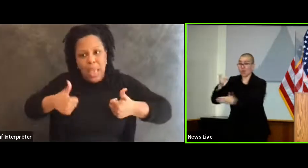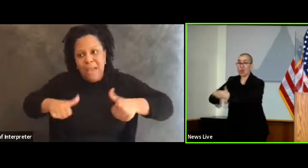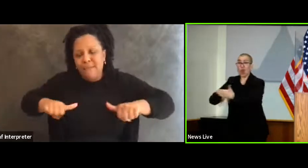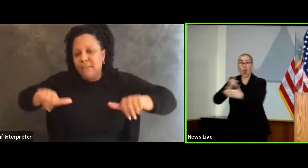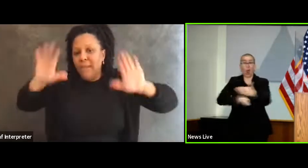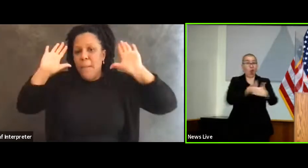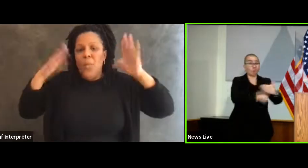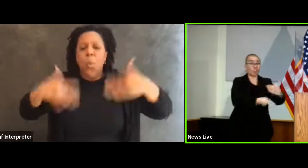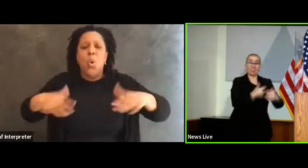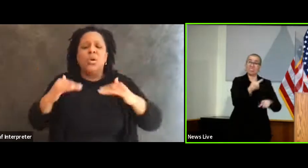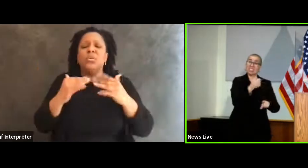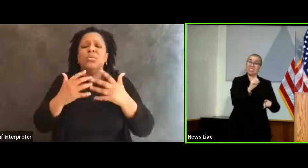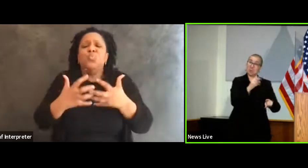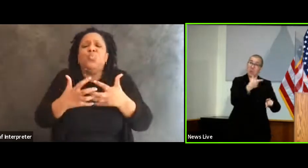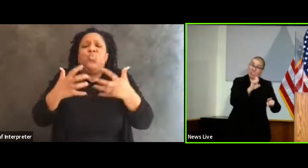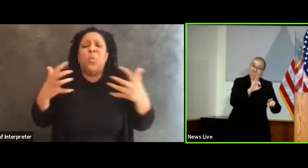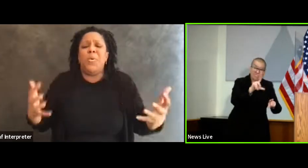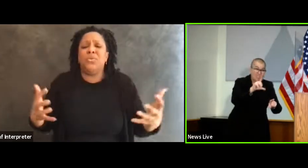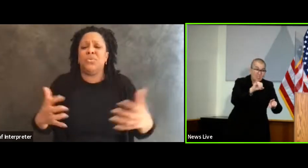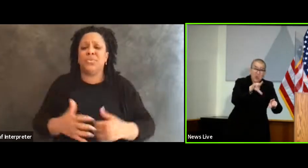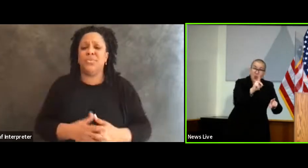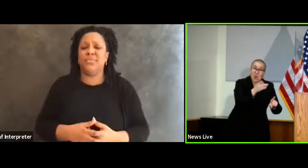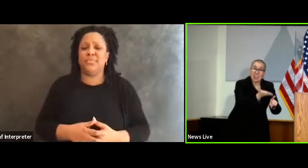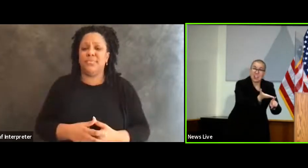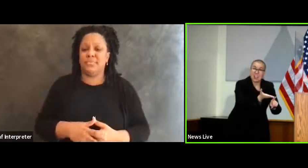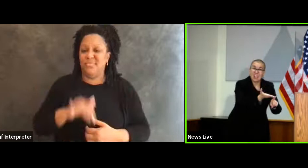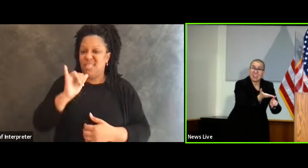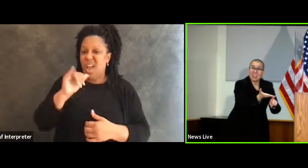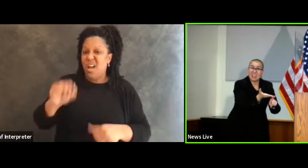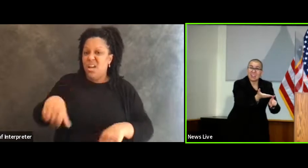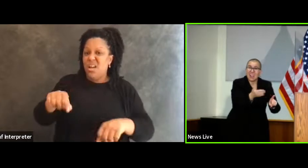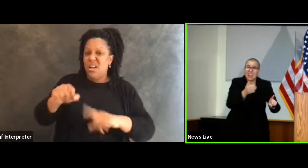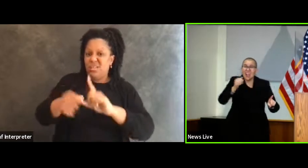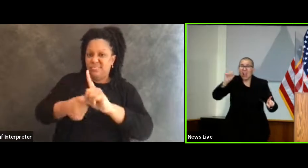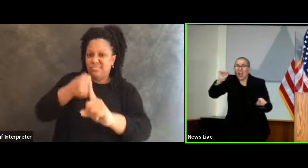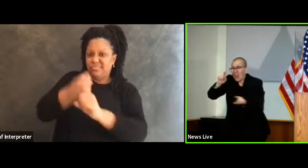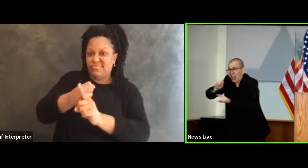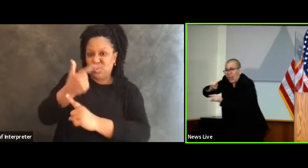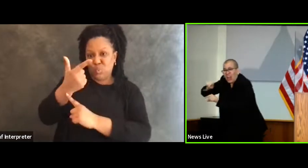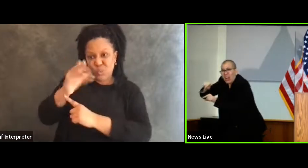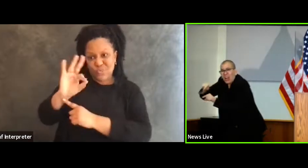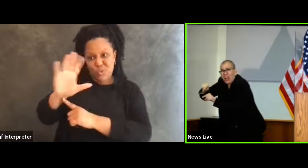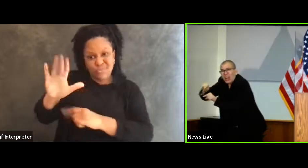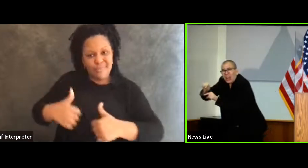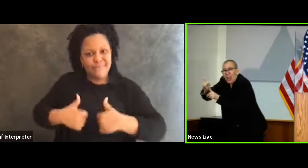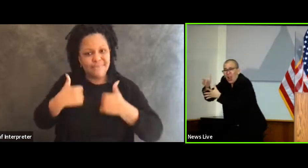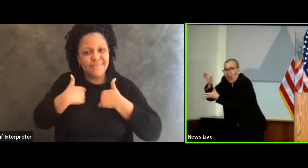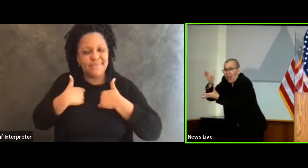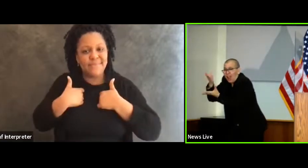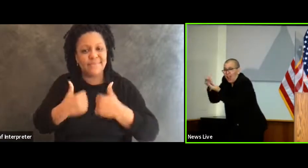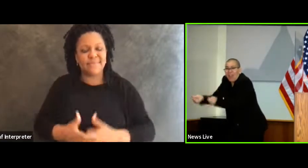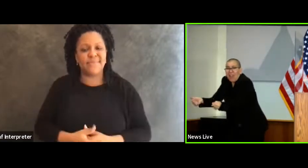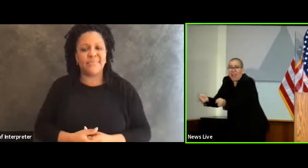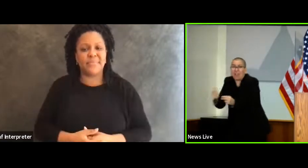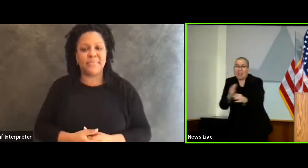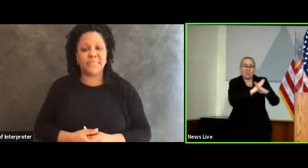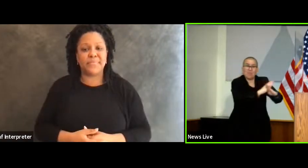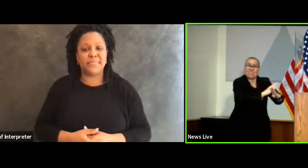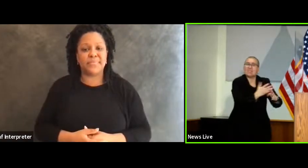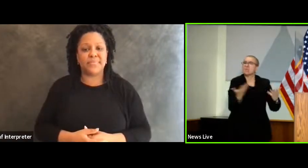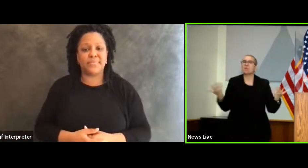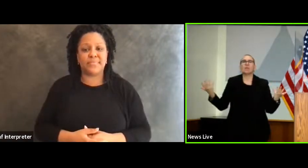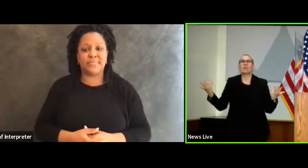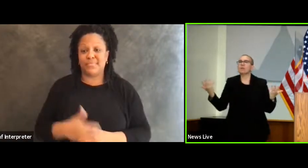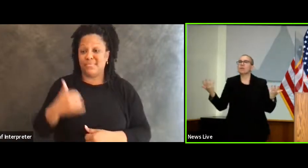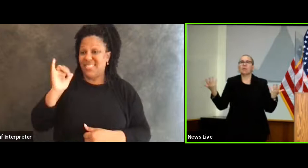that the Senate chose not to act earlier when it could have. Let's not repeat that. Our solemn duty